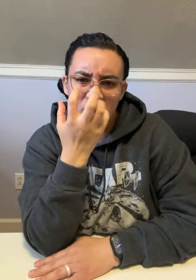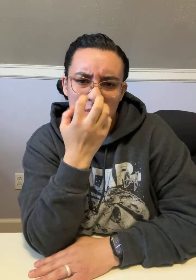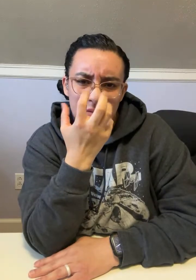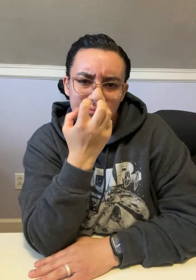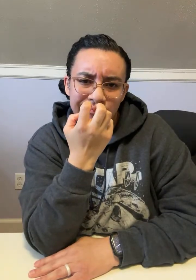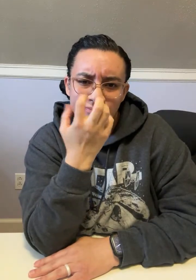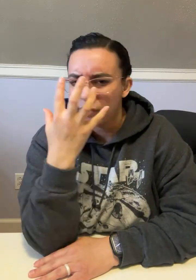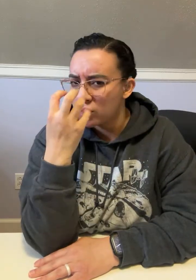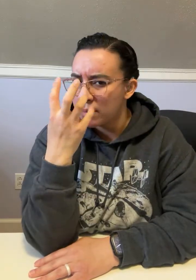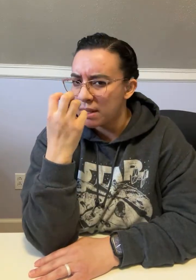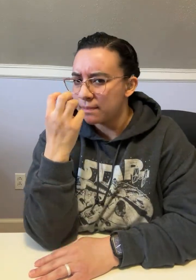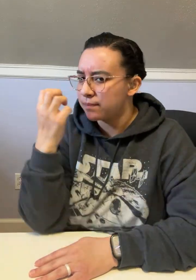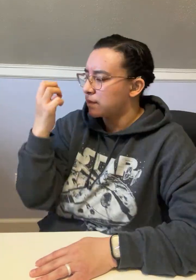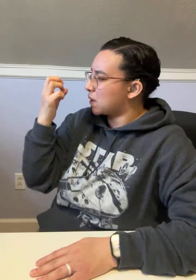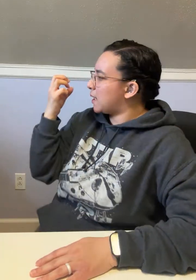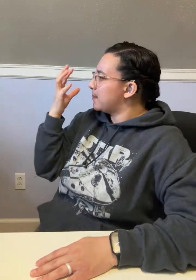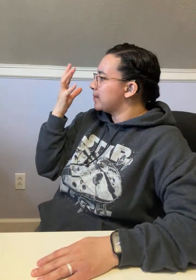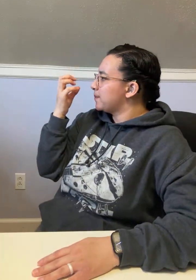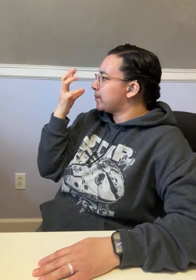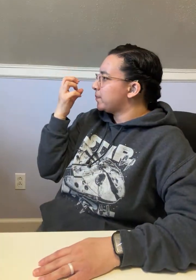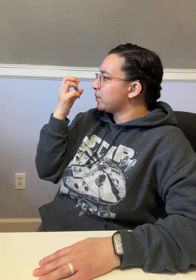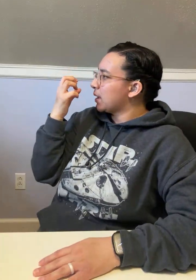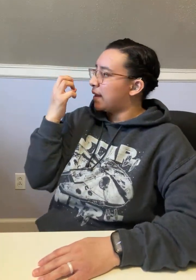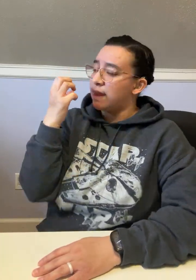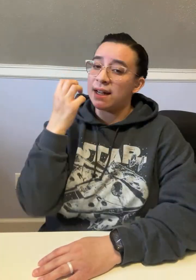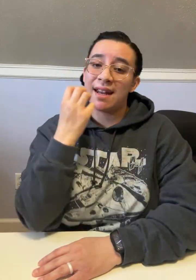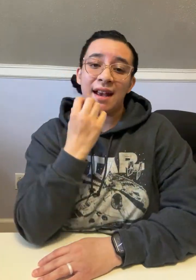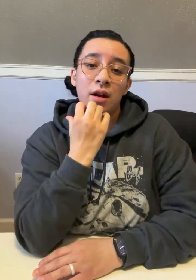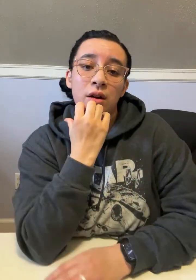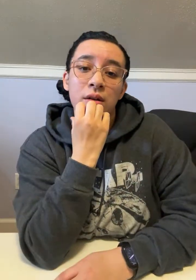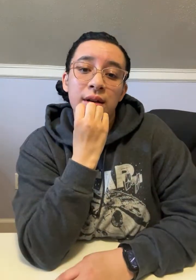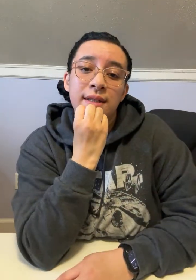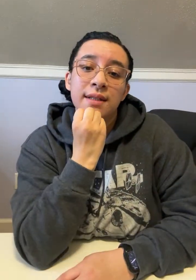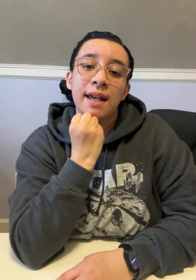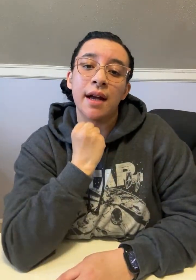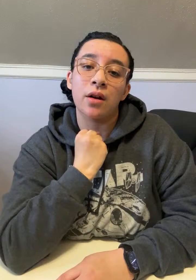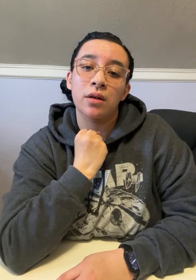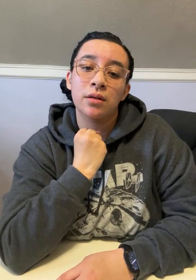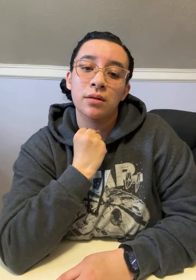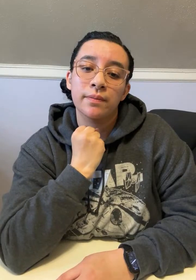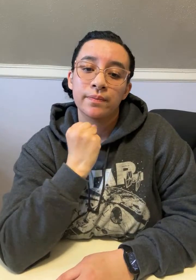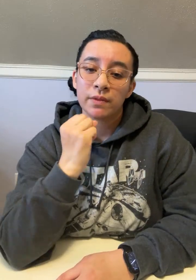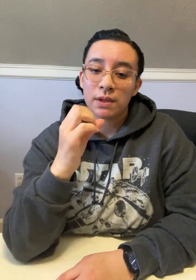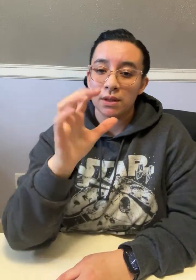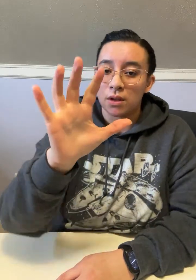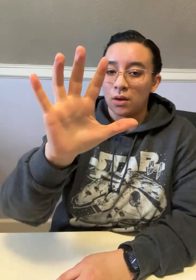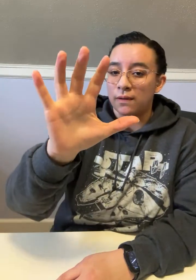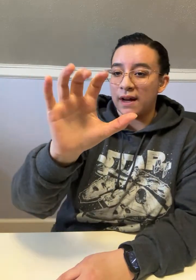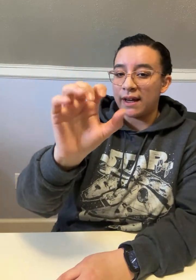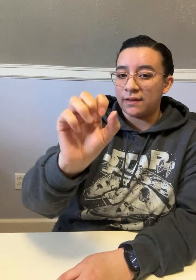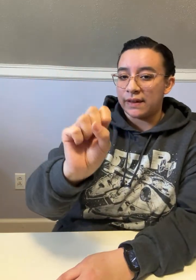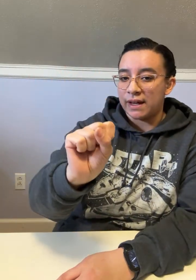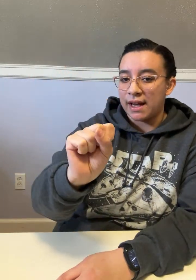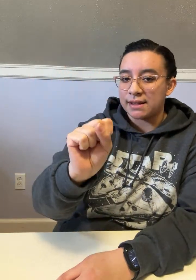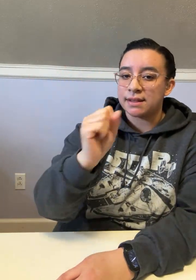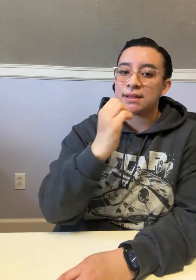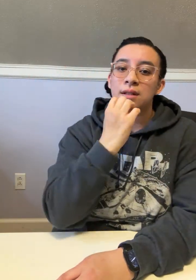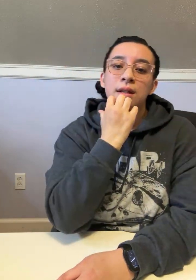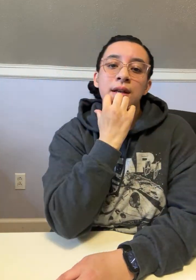Grumpy, grumpy. Okay, and then care is care. So you go 5 and then S,